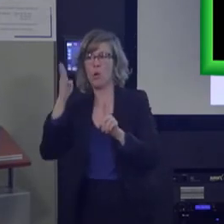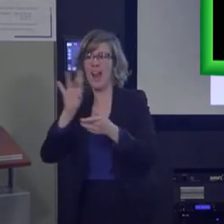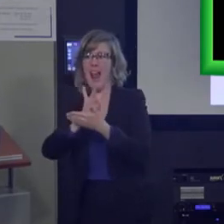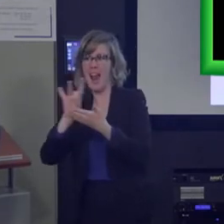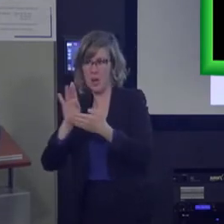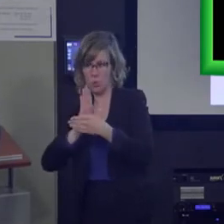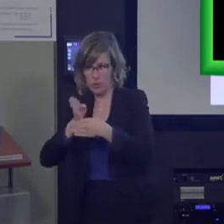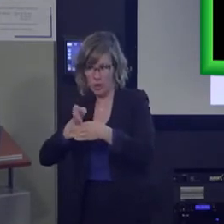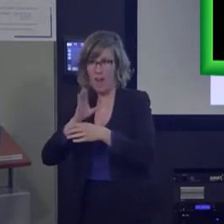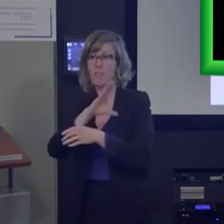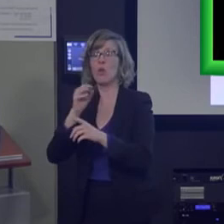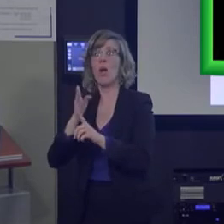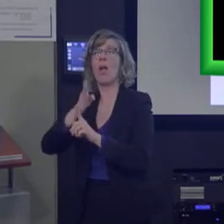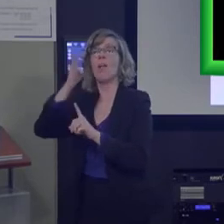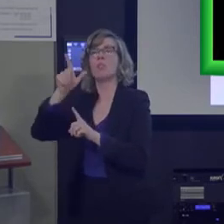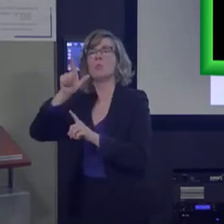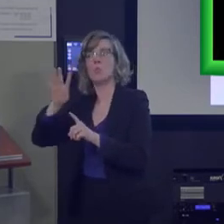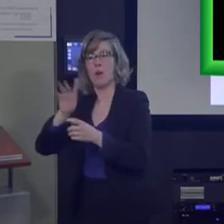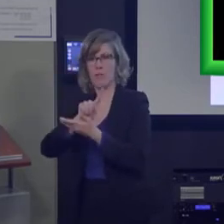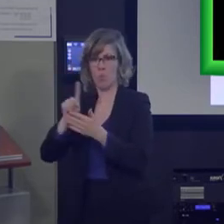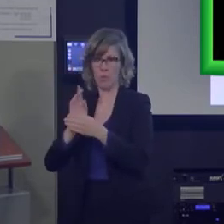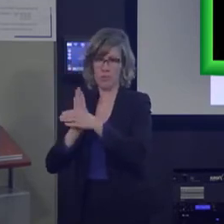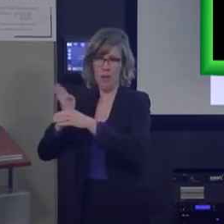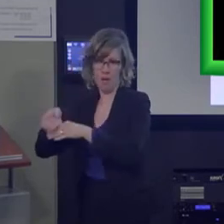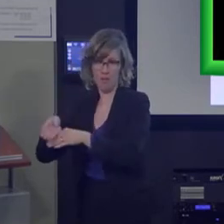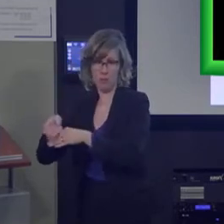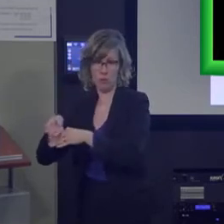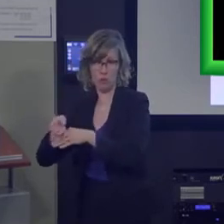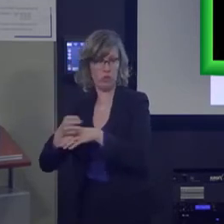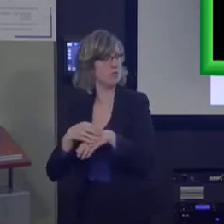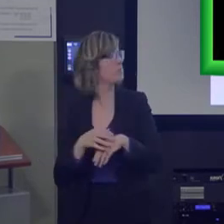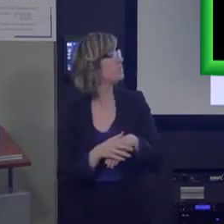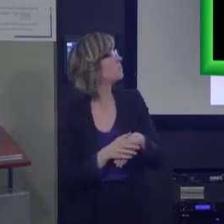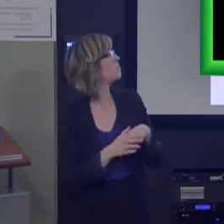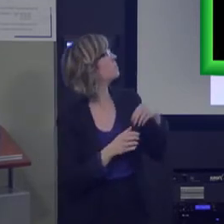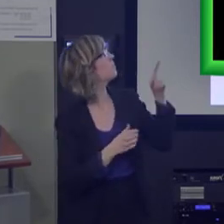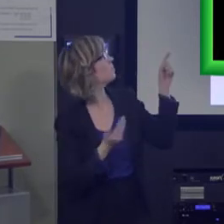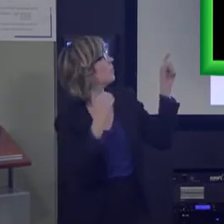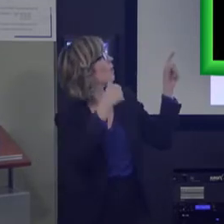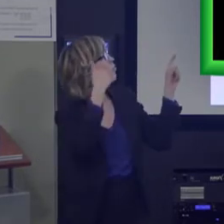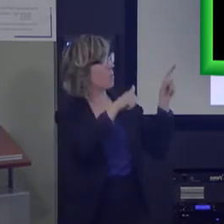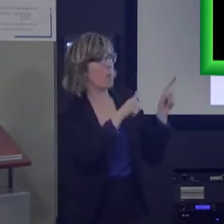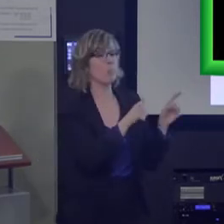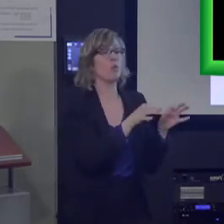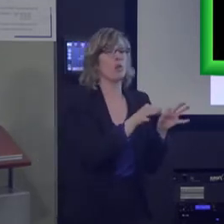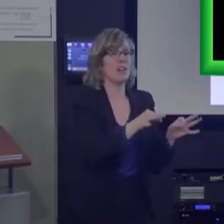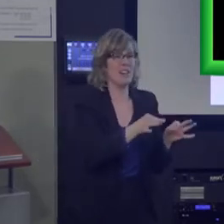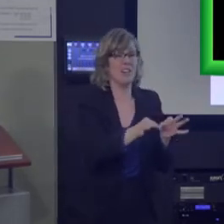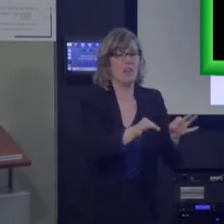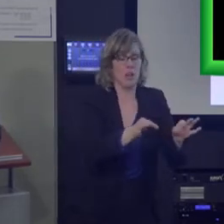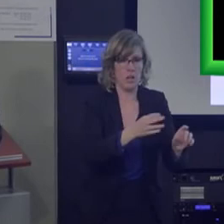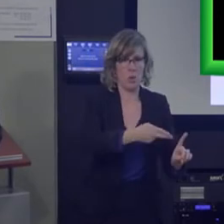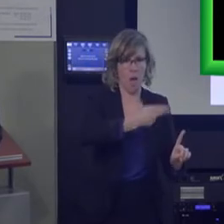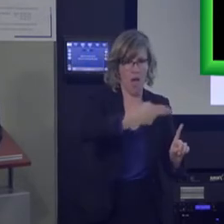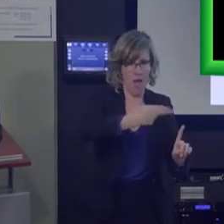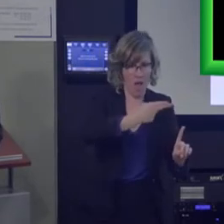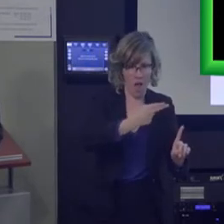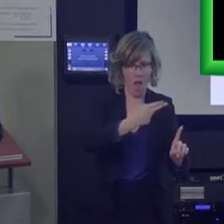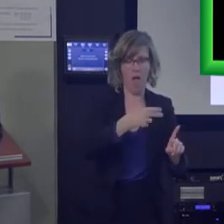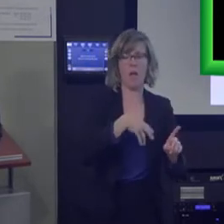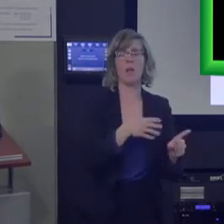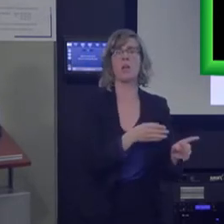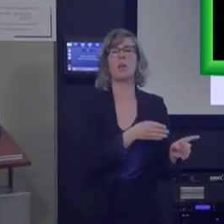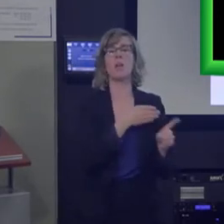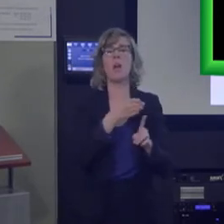later post-test. These are the conditions. The high condition got a lot of instruction in both phases.